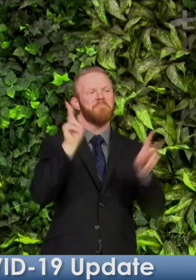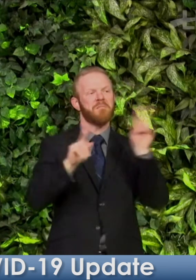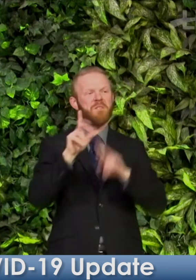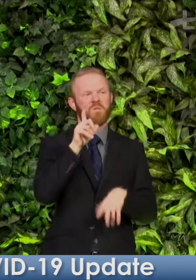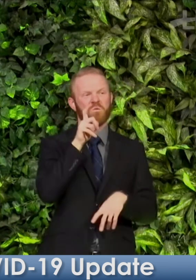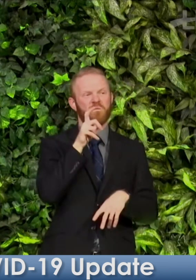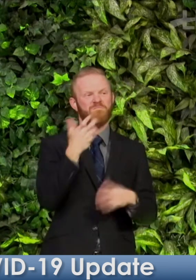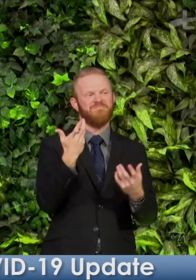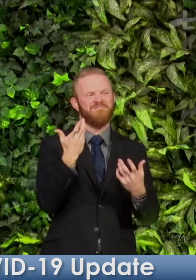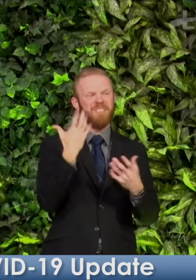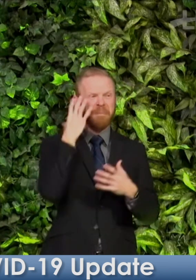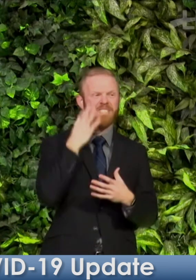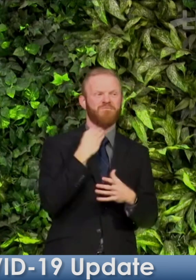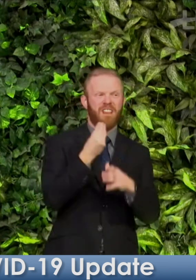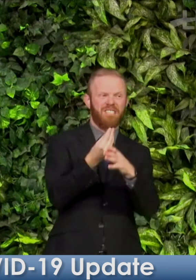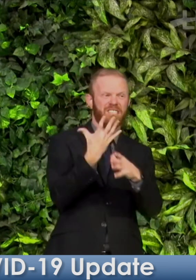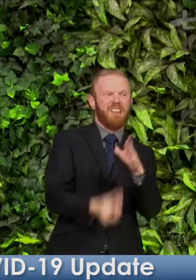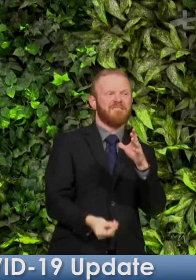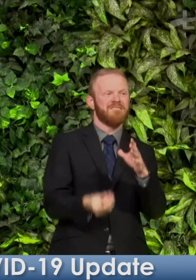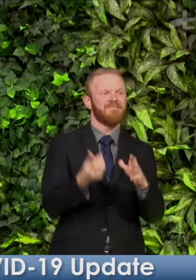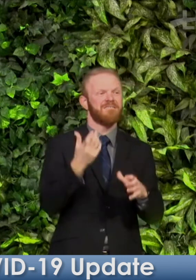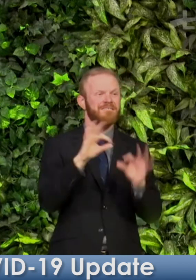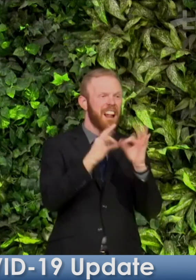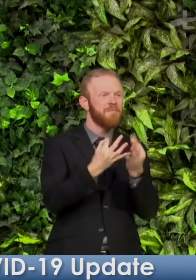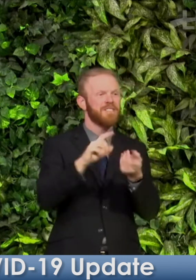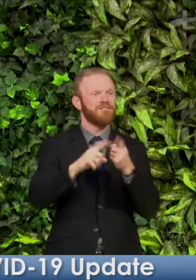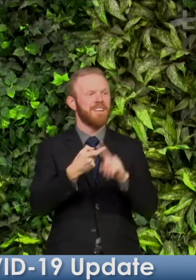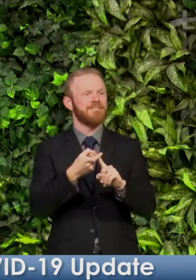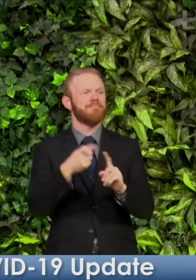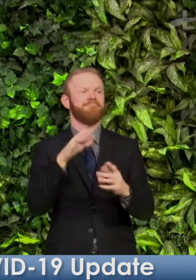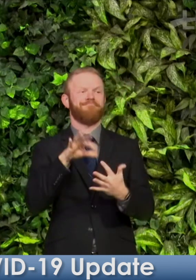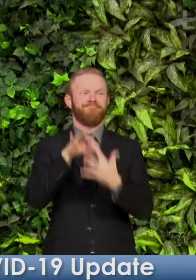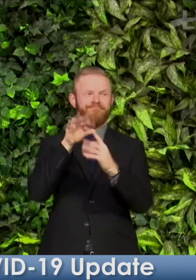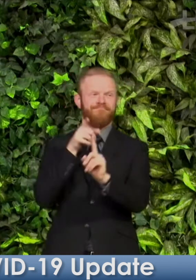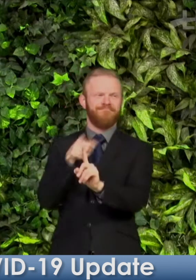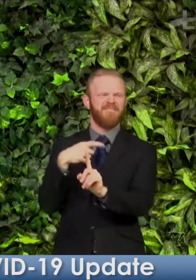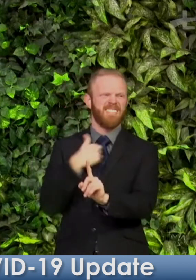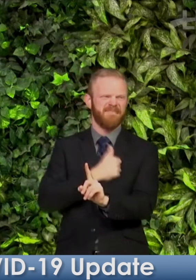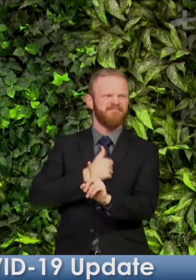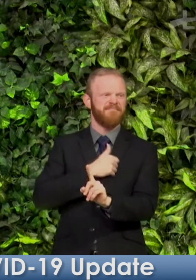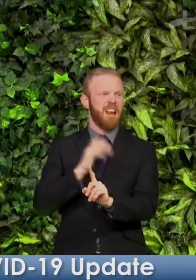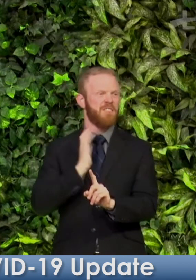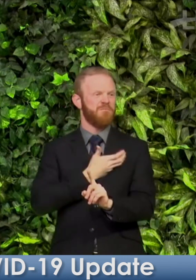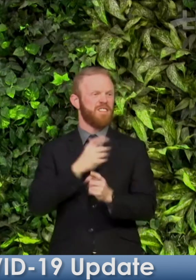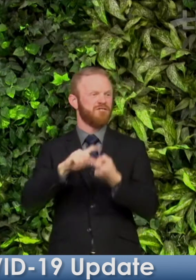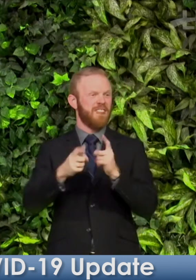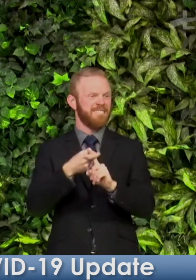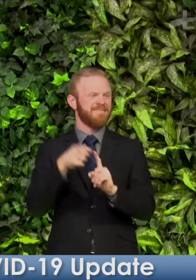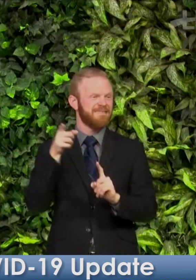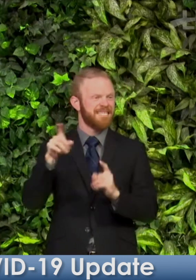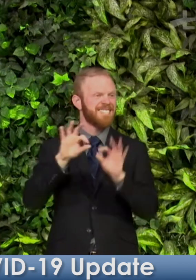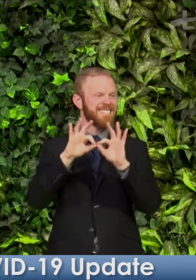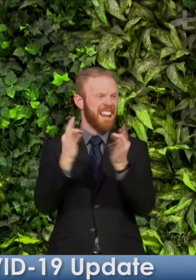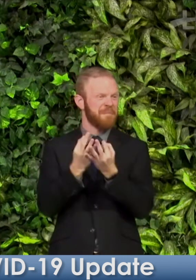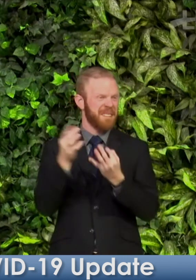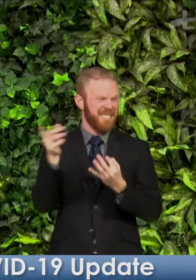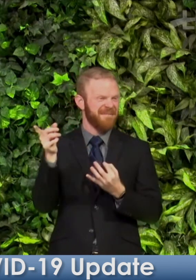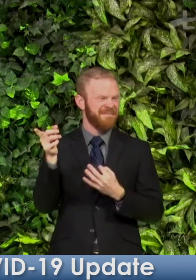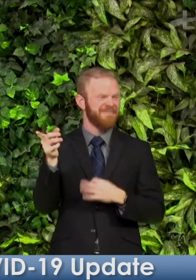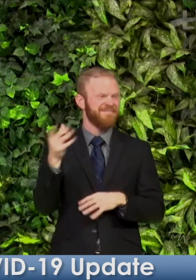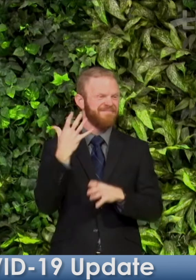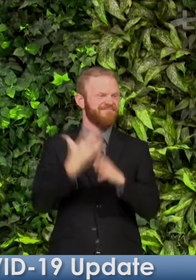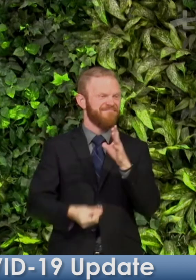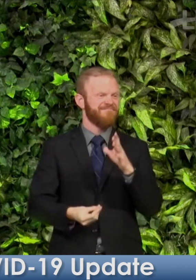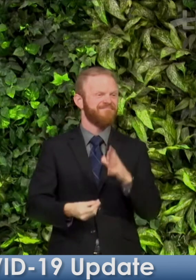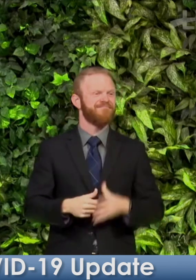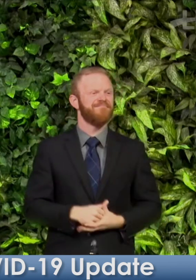expression of condolences to our friend and his family. And we just want to again impress upon everybody the